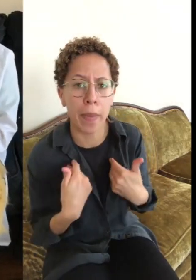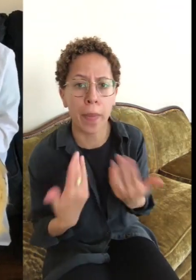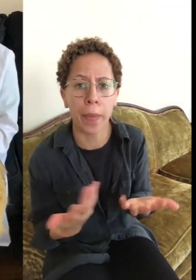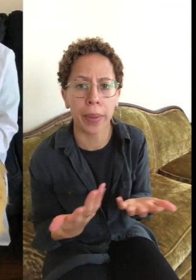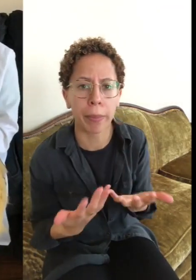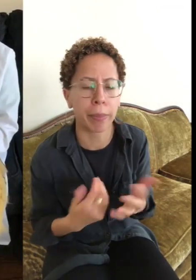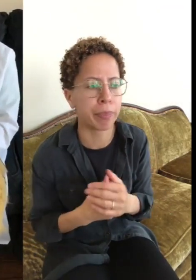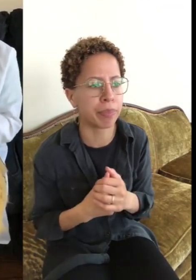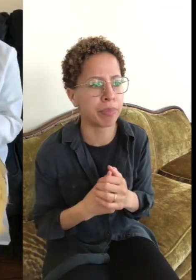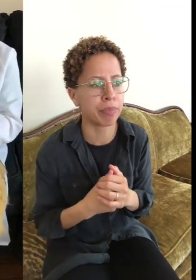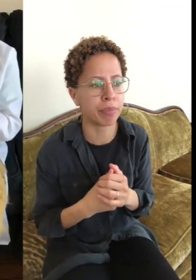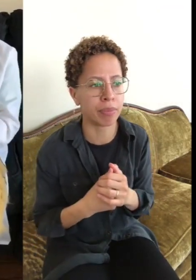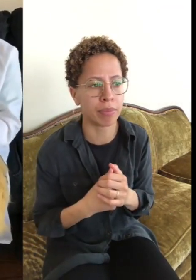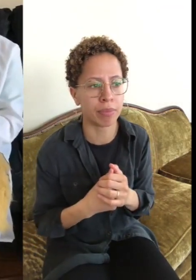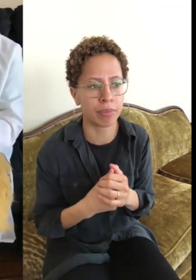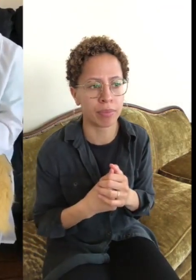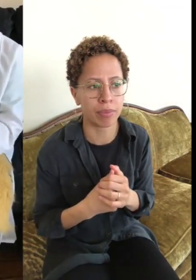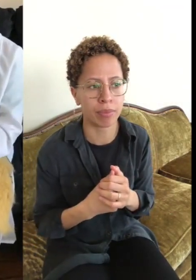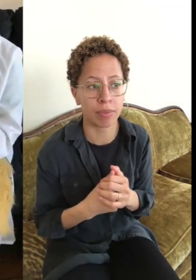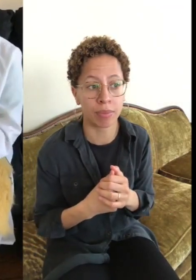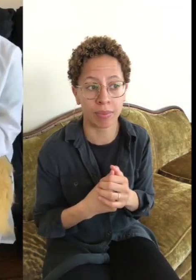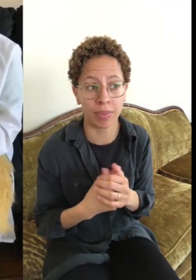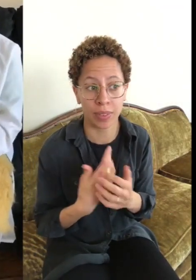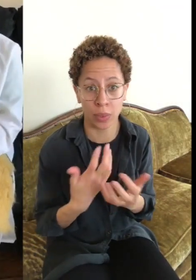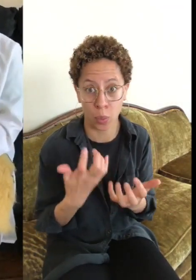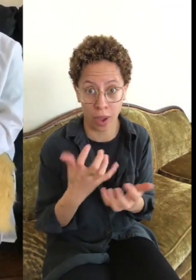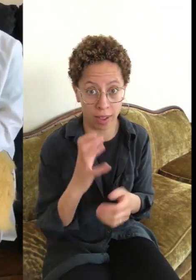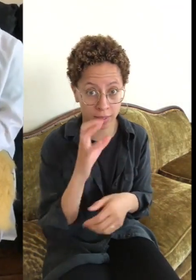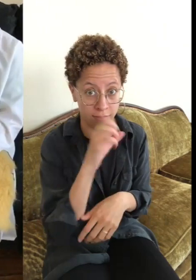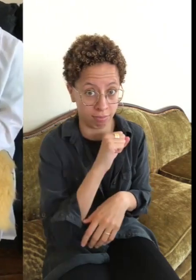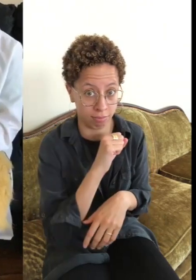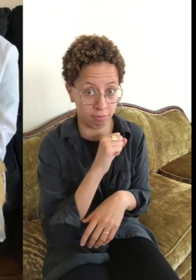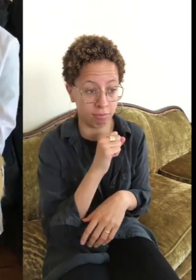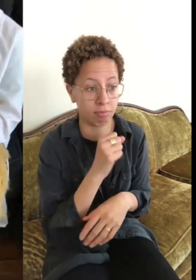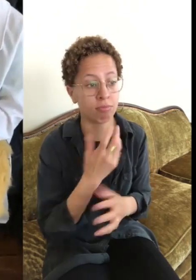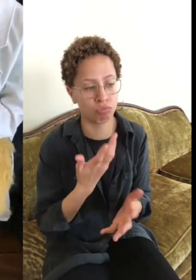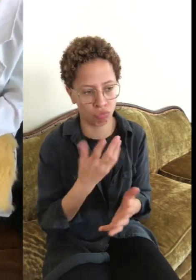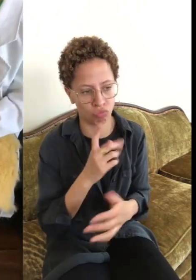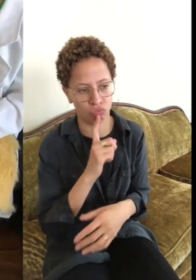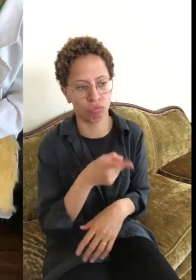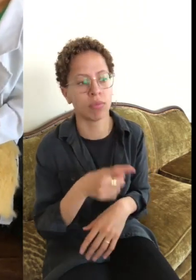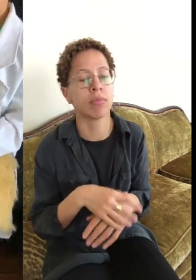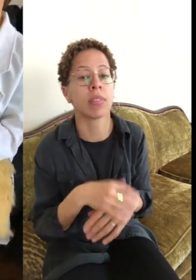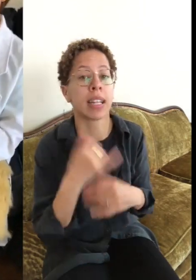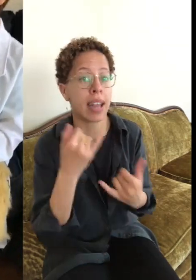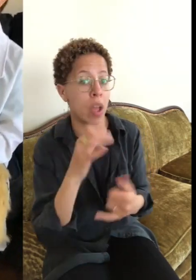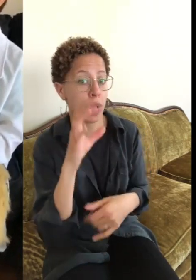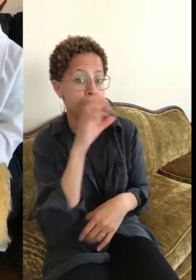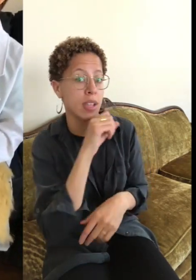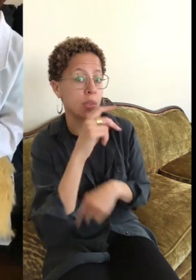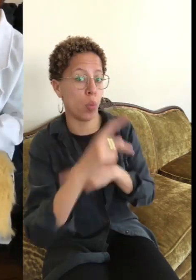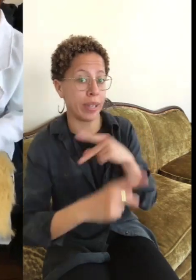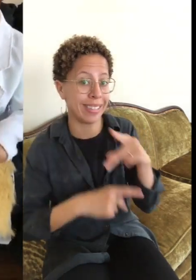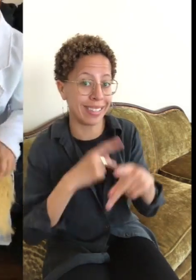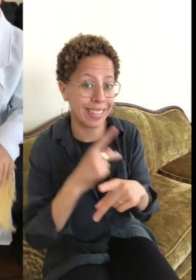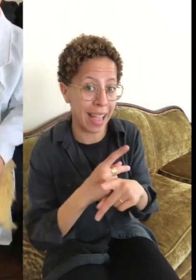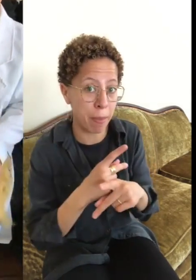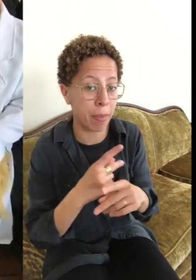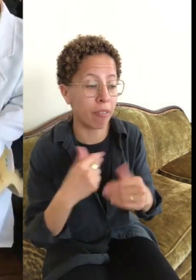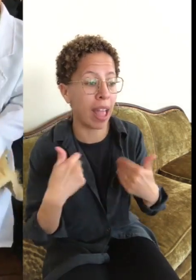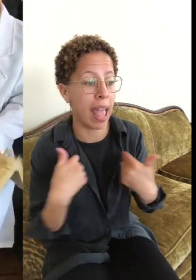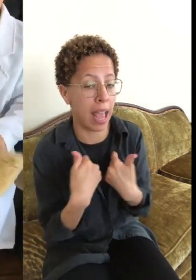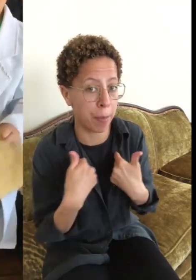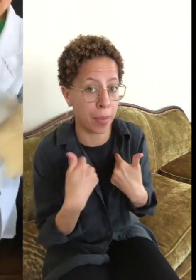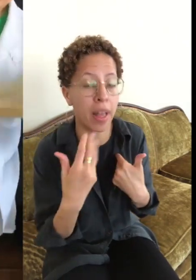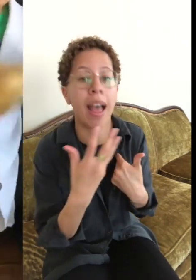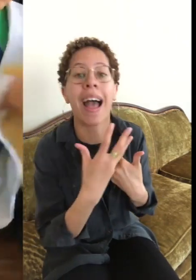You want people to guess? And along with guessing the type of animal, I would like to know if anybody knows